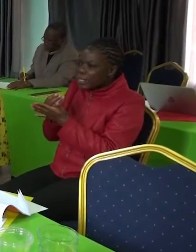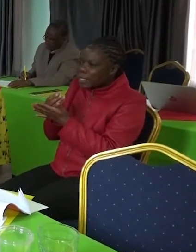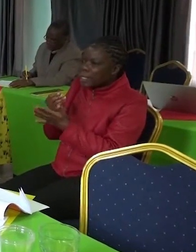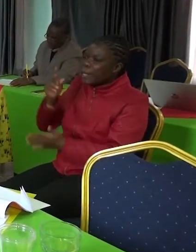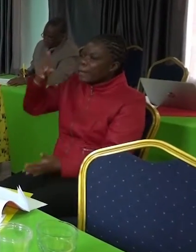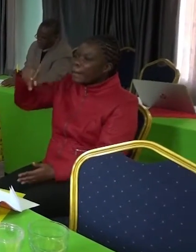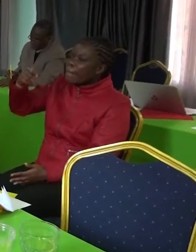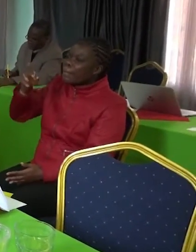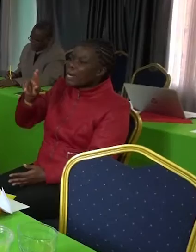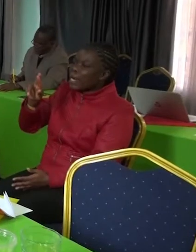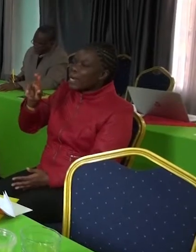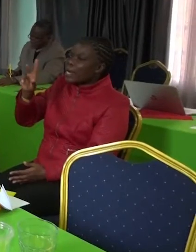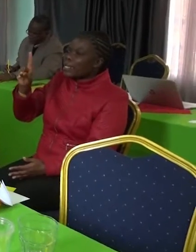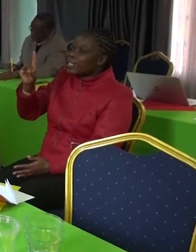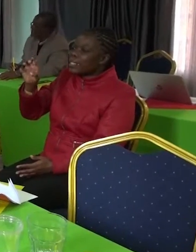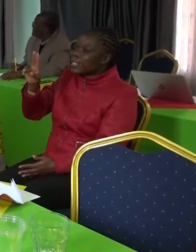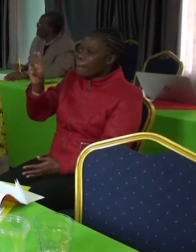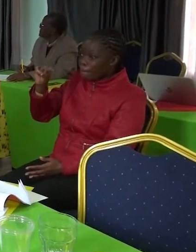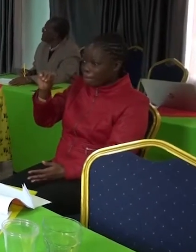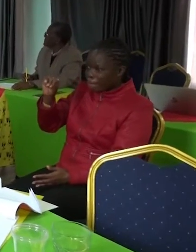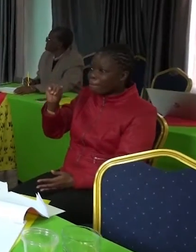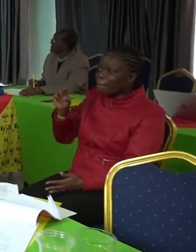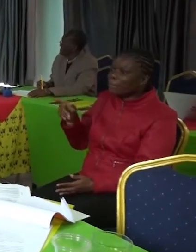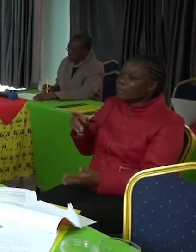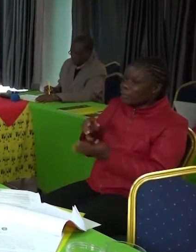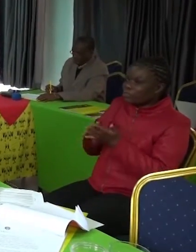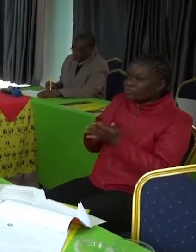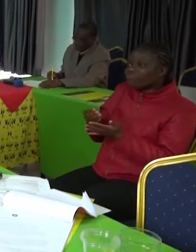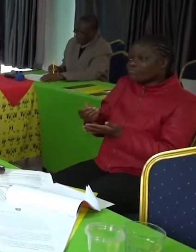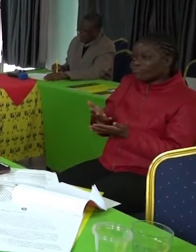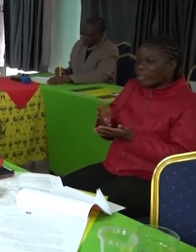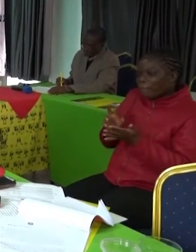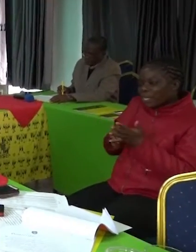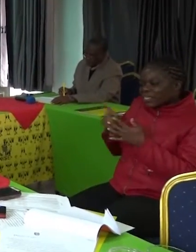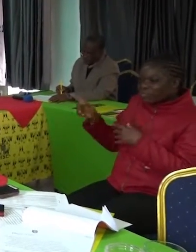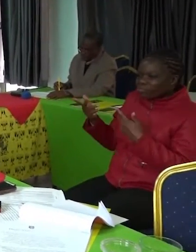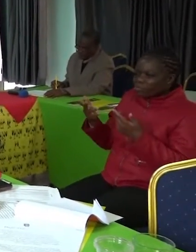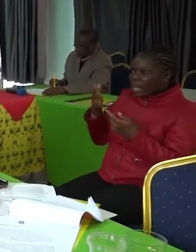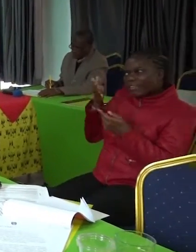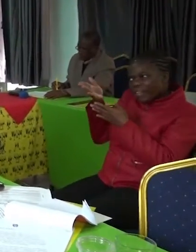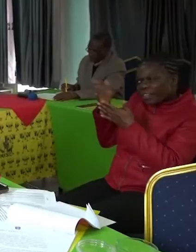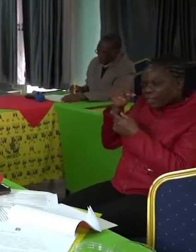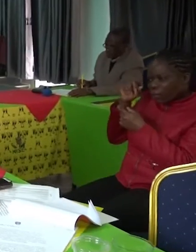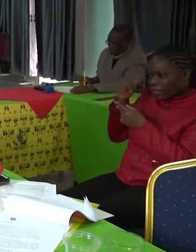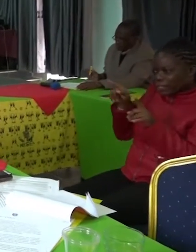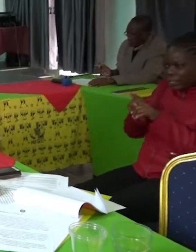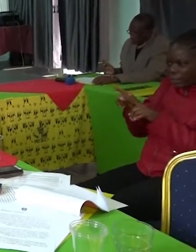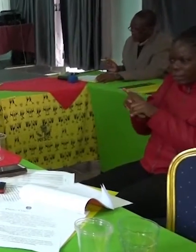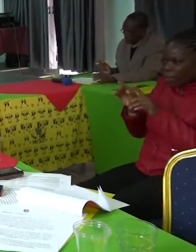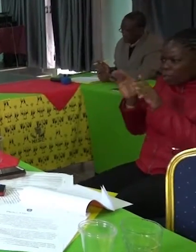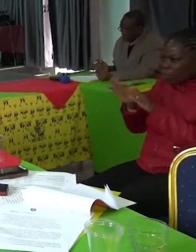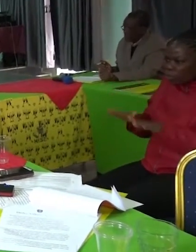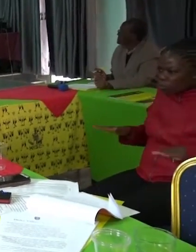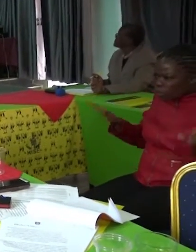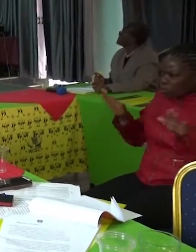diem. And then you are a human being. Per diem. And then also in Mombasa, we swam every